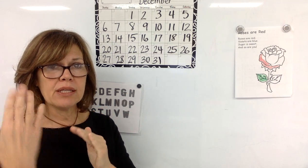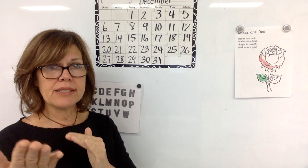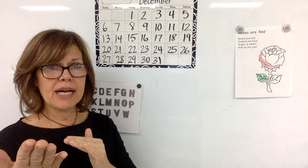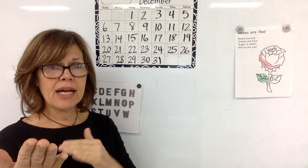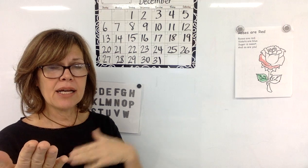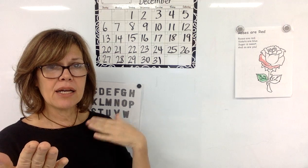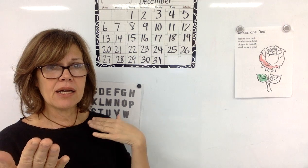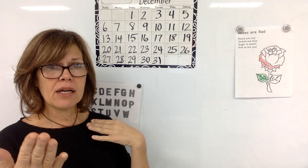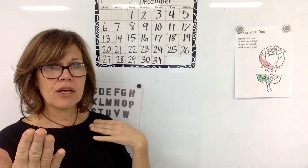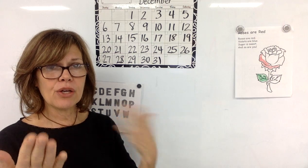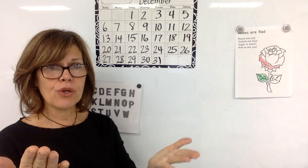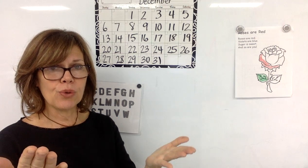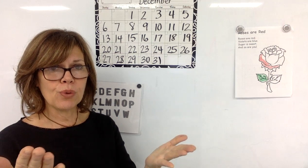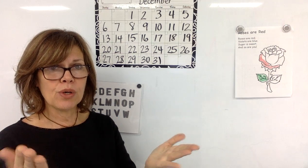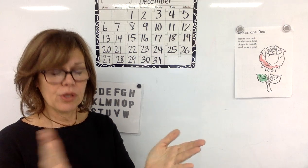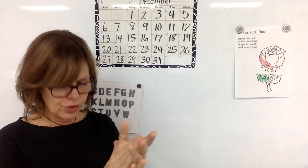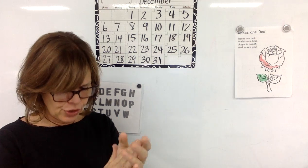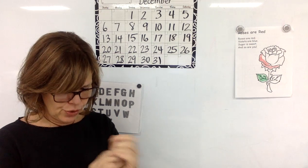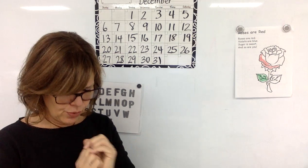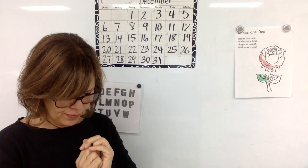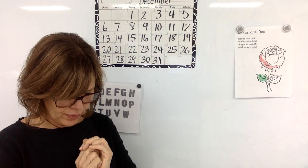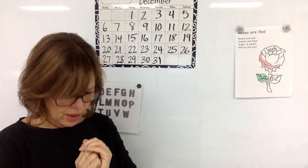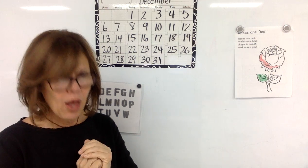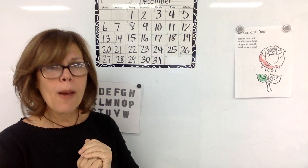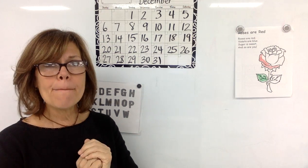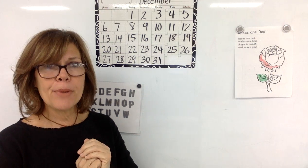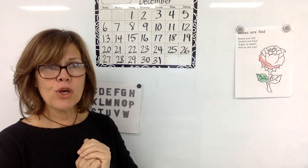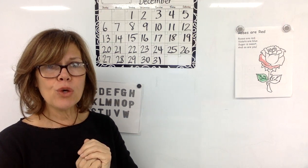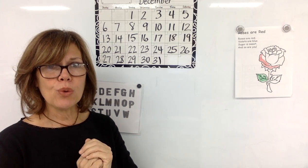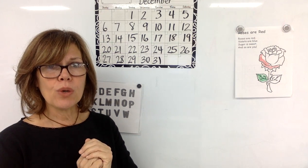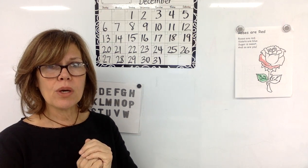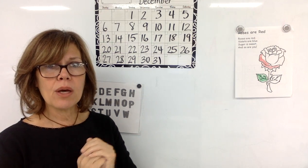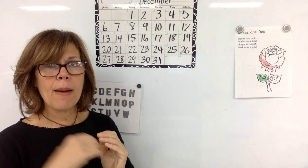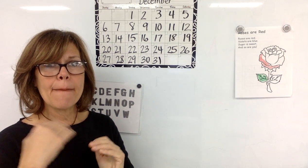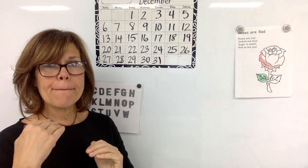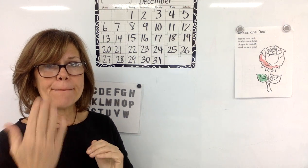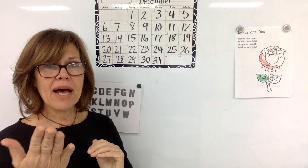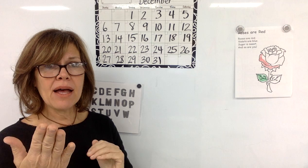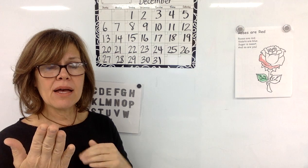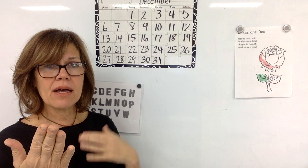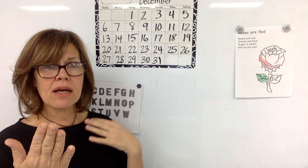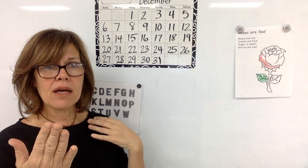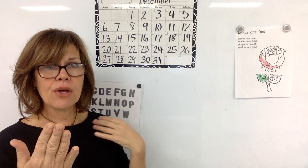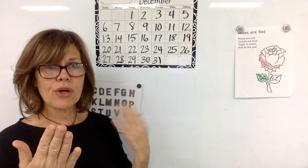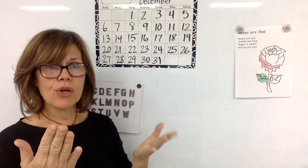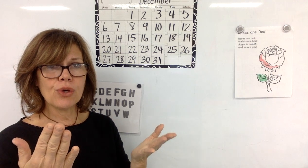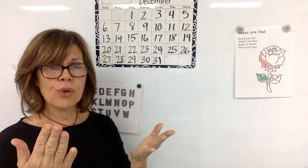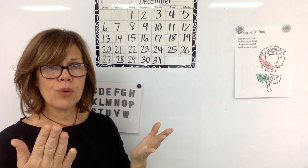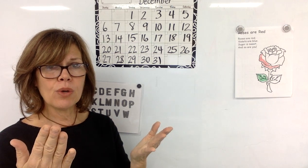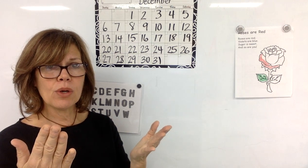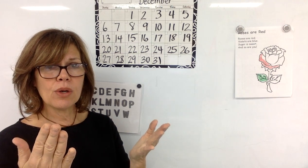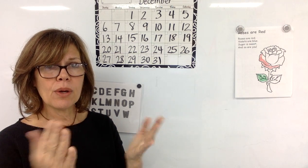da, ooh, do. Boo, ba, ooh,